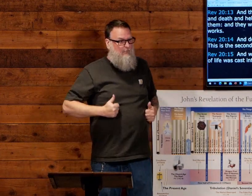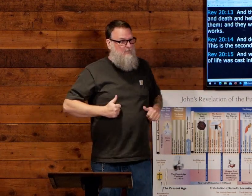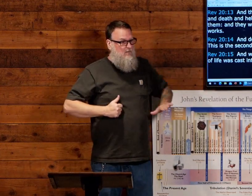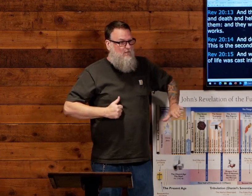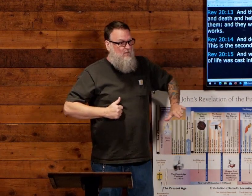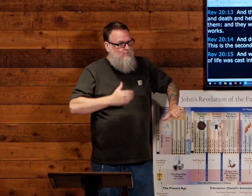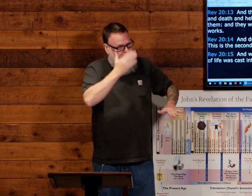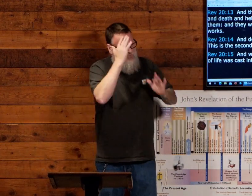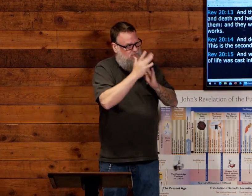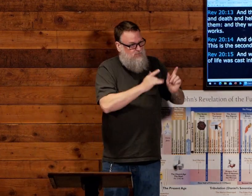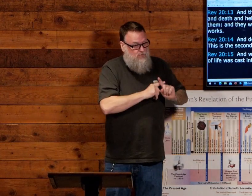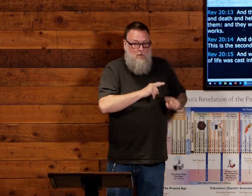is going to be the book of life.